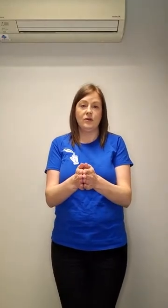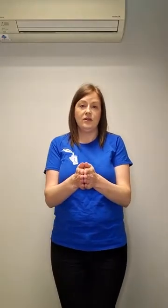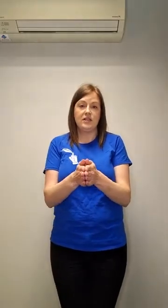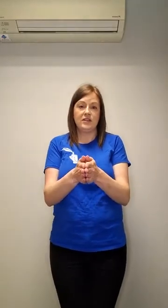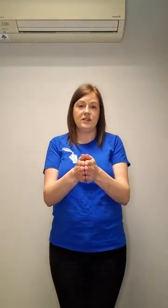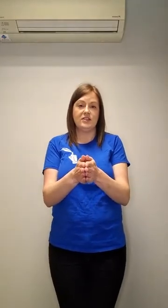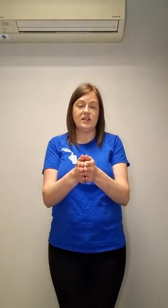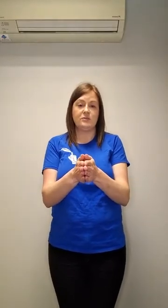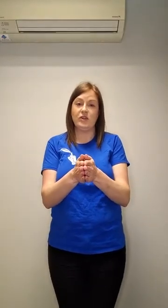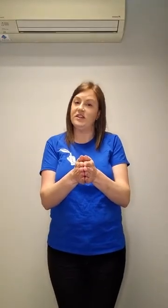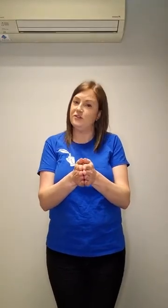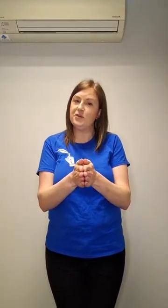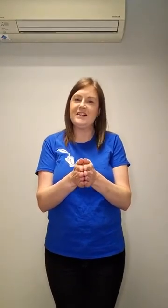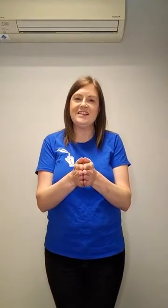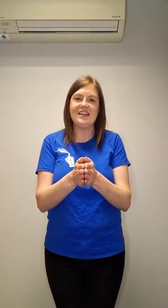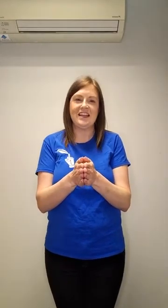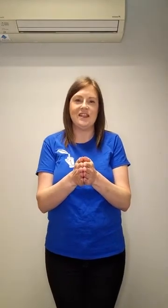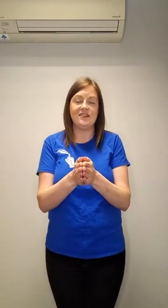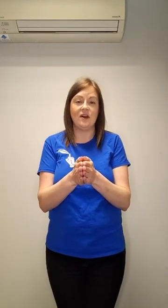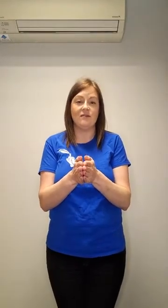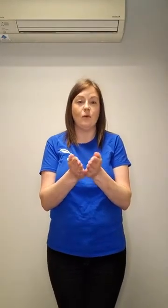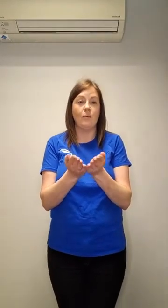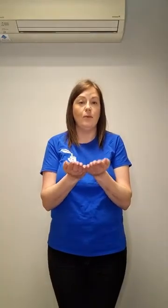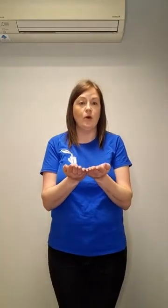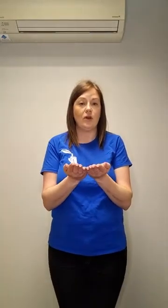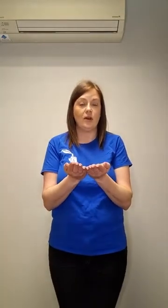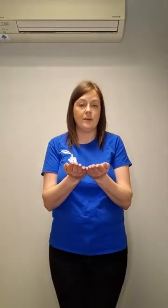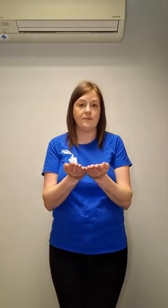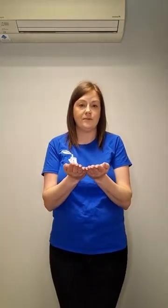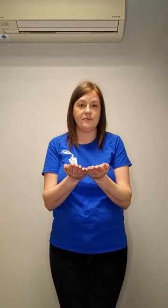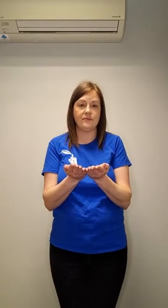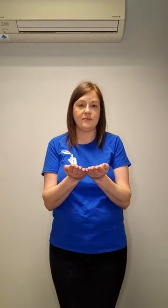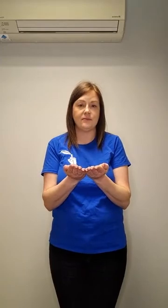Forward, so you see it's pointing forward, like in the sign for book.